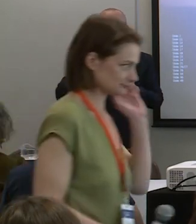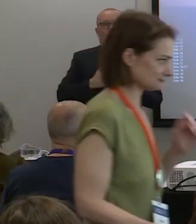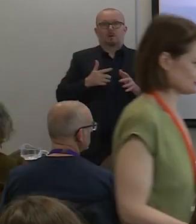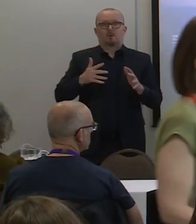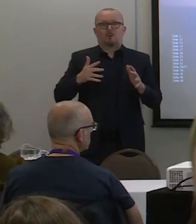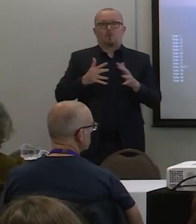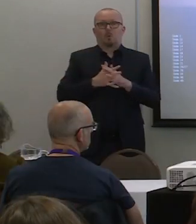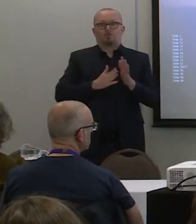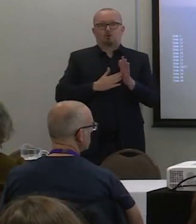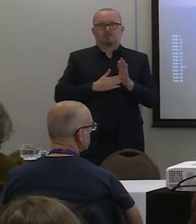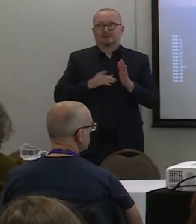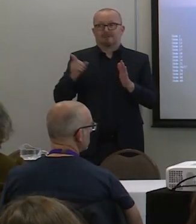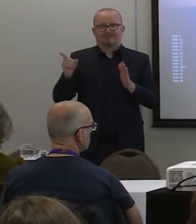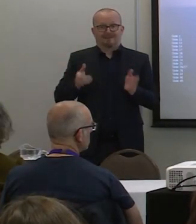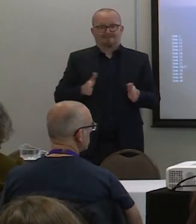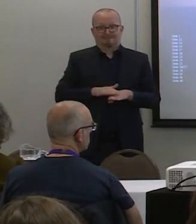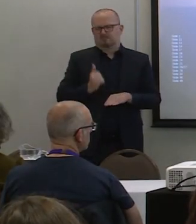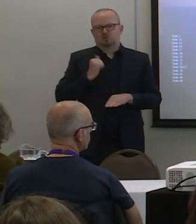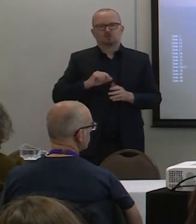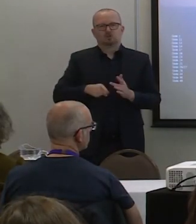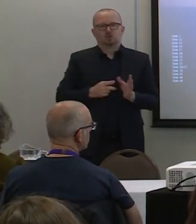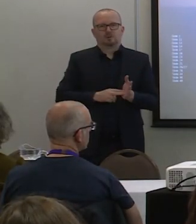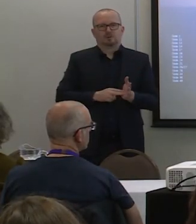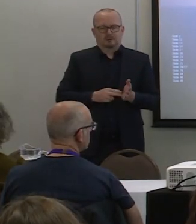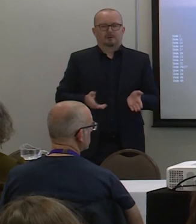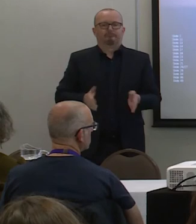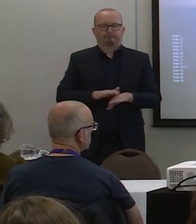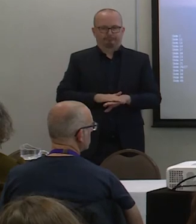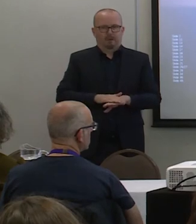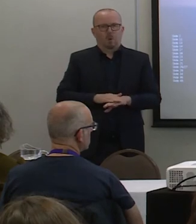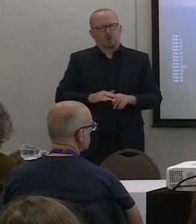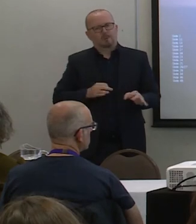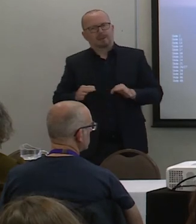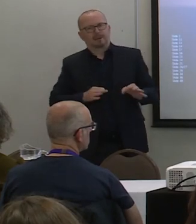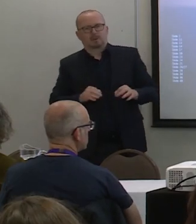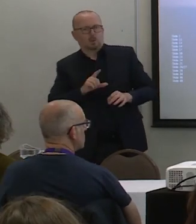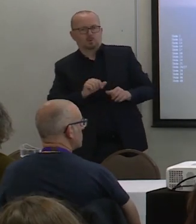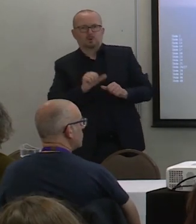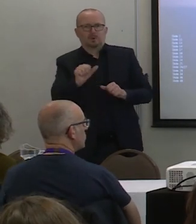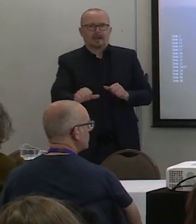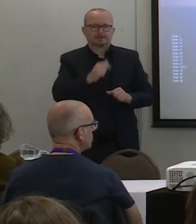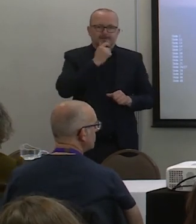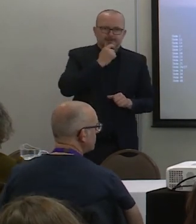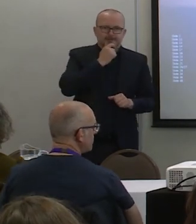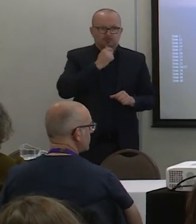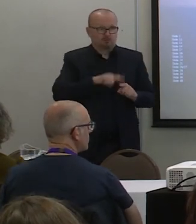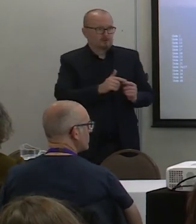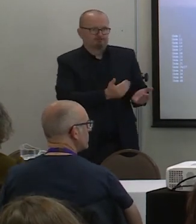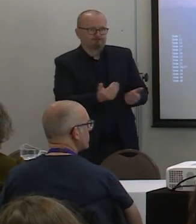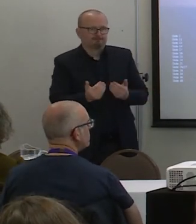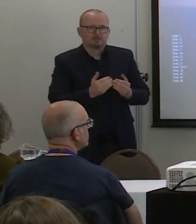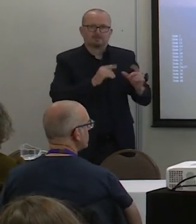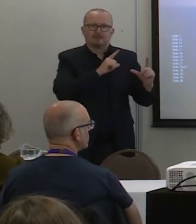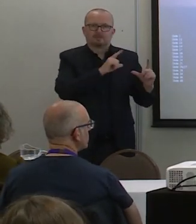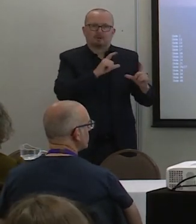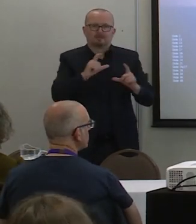June, and we were in a replanning phase, one of the ideas I was trying to float past my two photographers that remained on board with the team is to